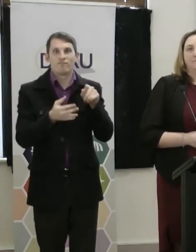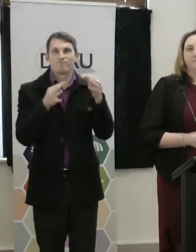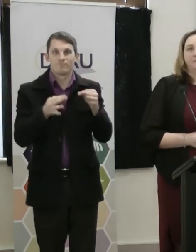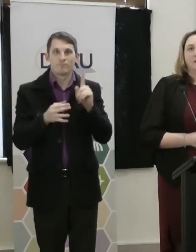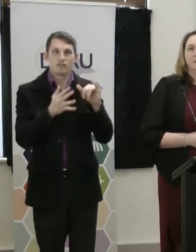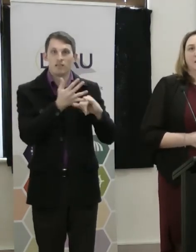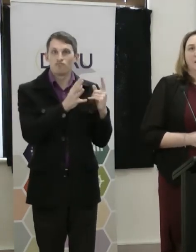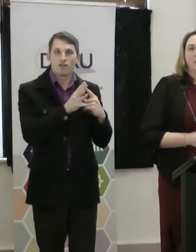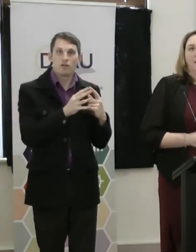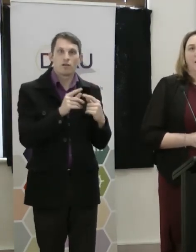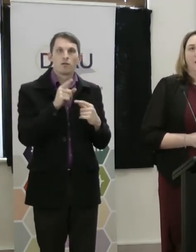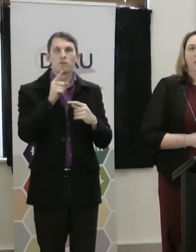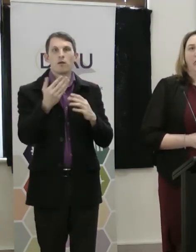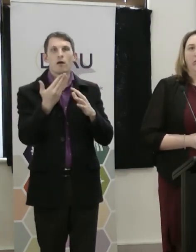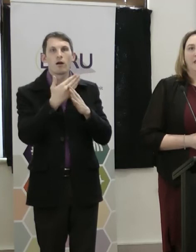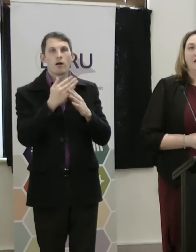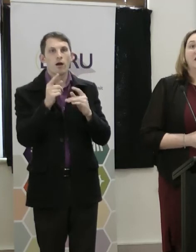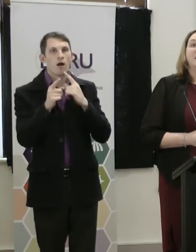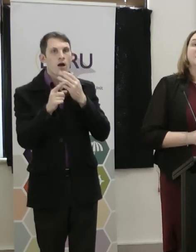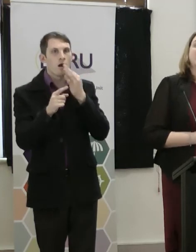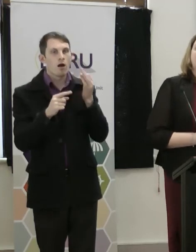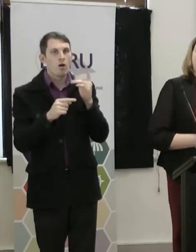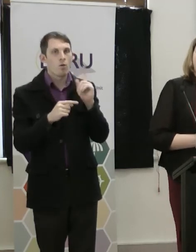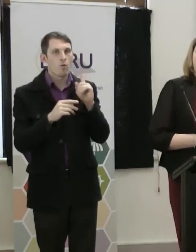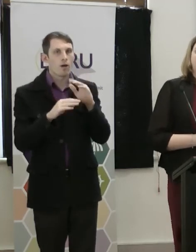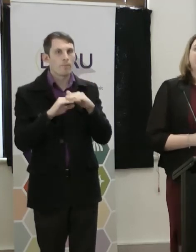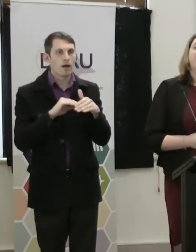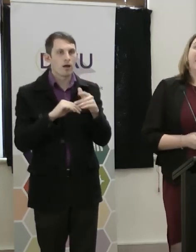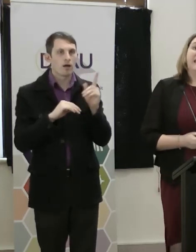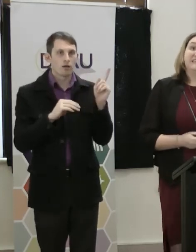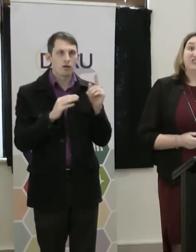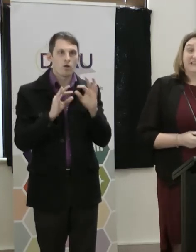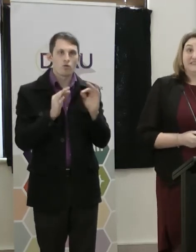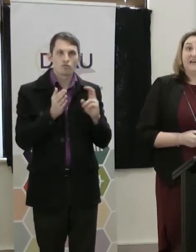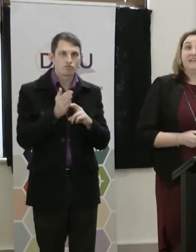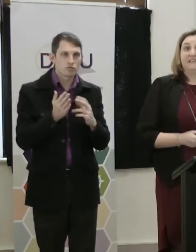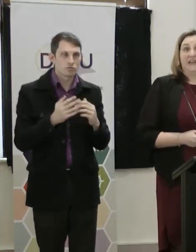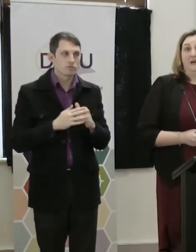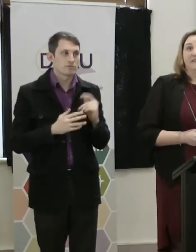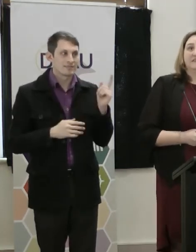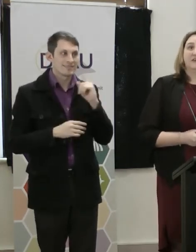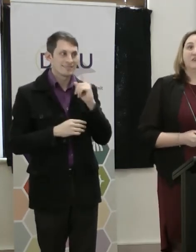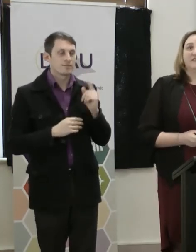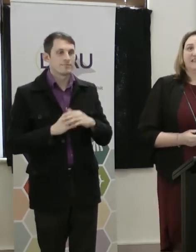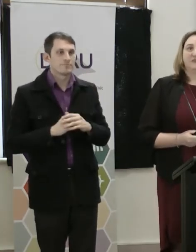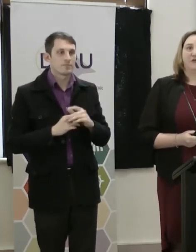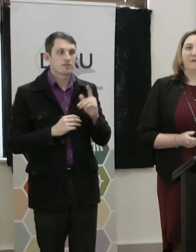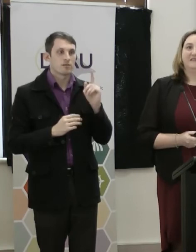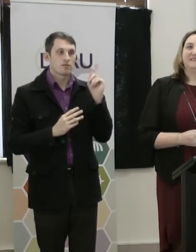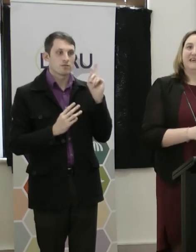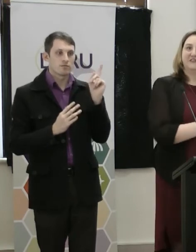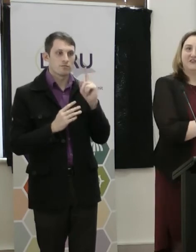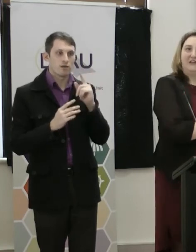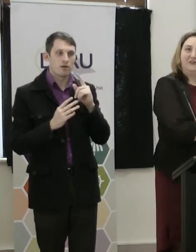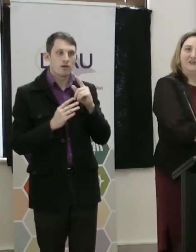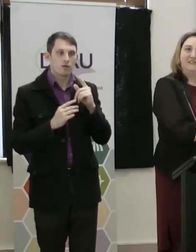Australia... What about the revocation of the registration? Yep, so that is just starting now. That cycle takes 12 months,